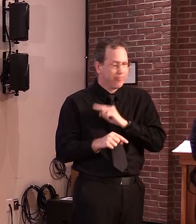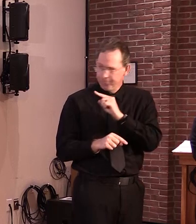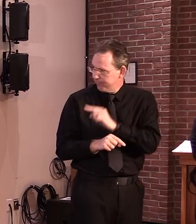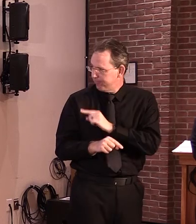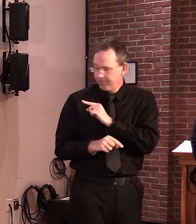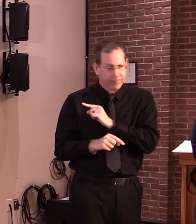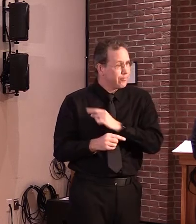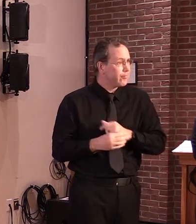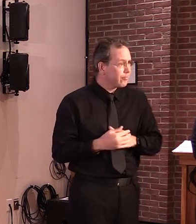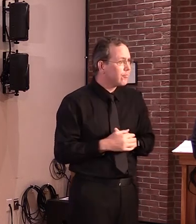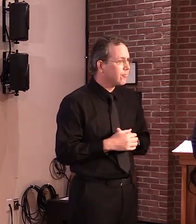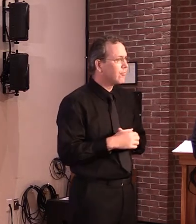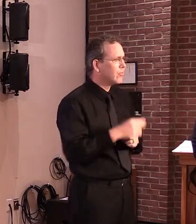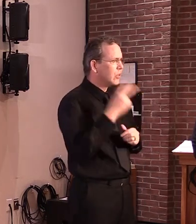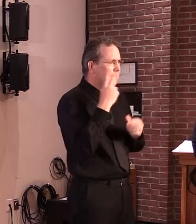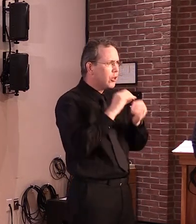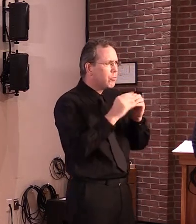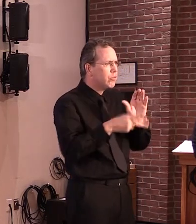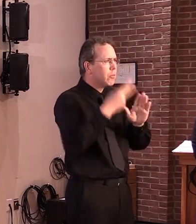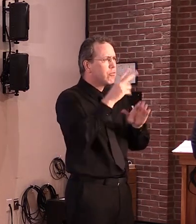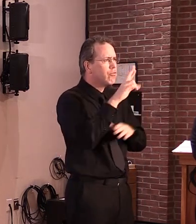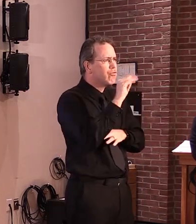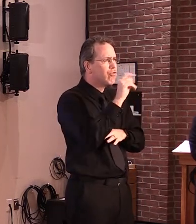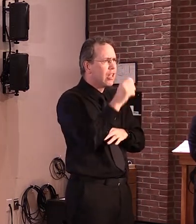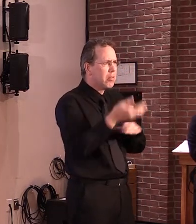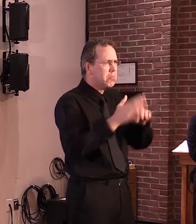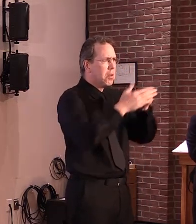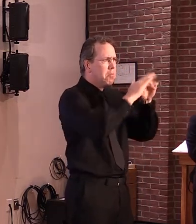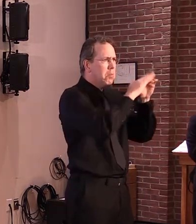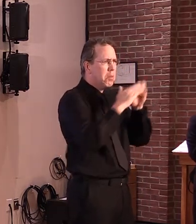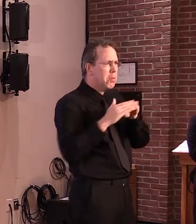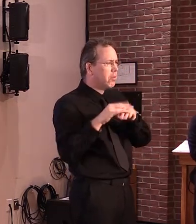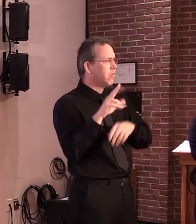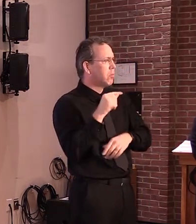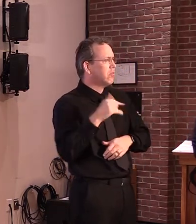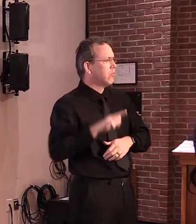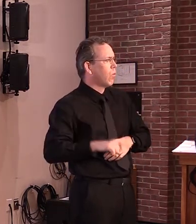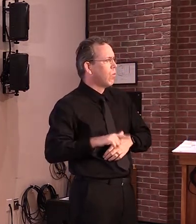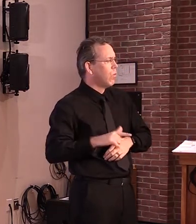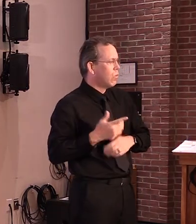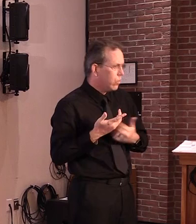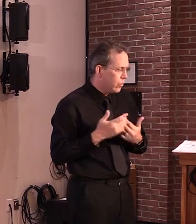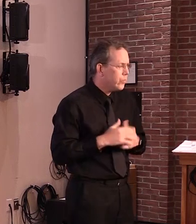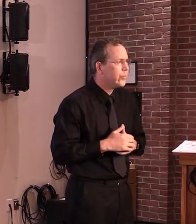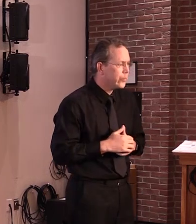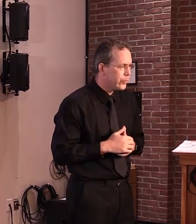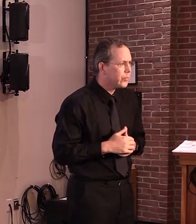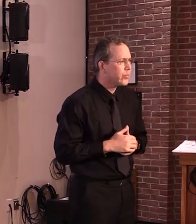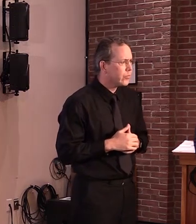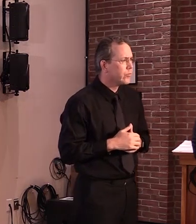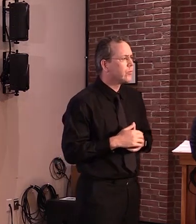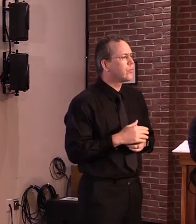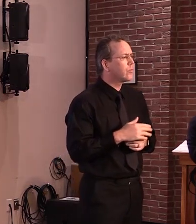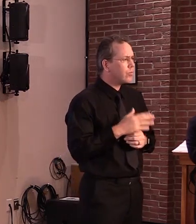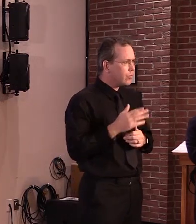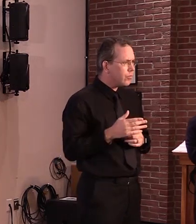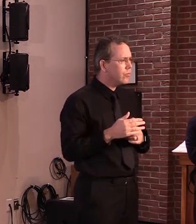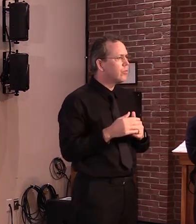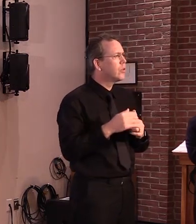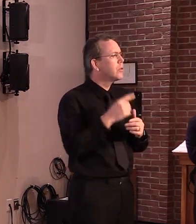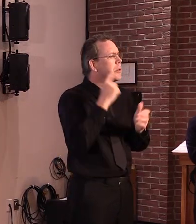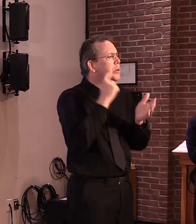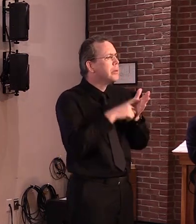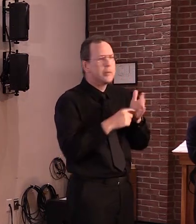before. We also continue to track mobility in Vermont. I think it's important to point out some notable trends